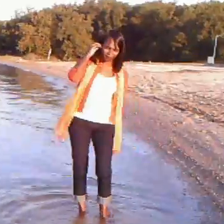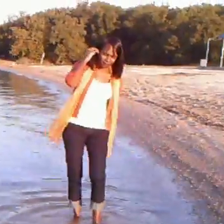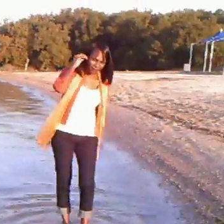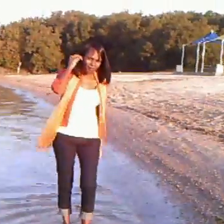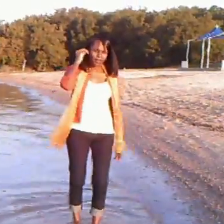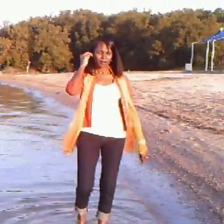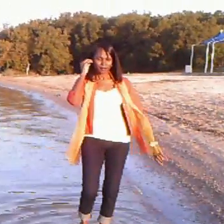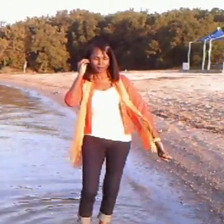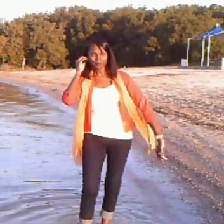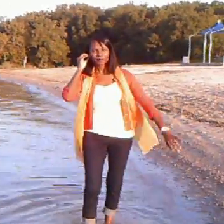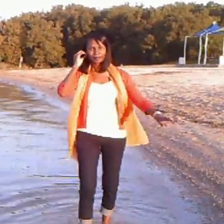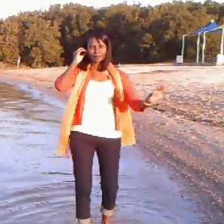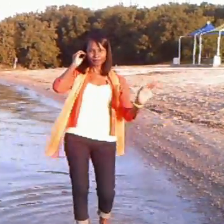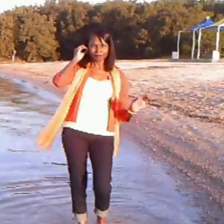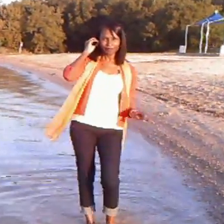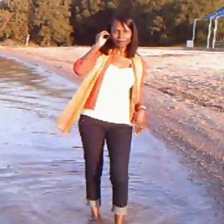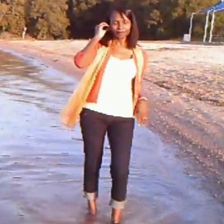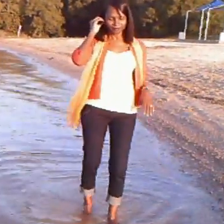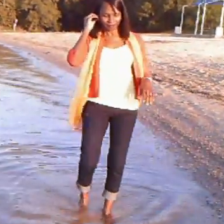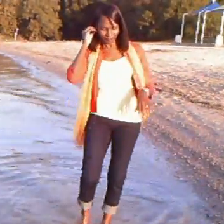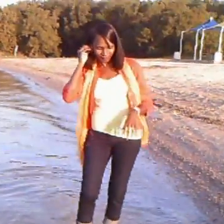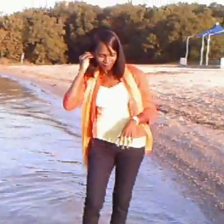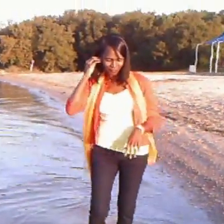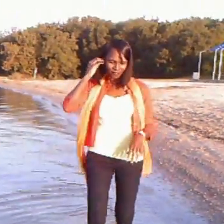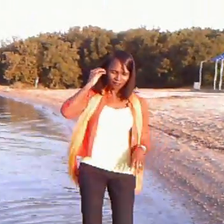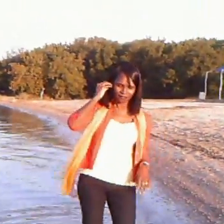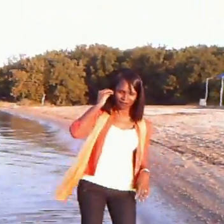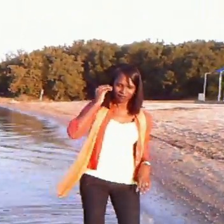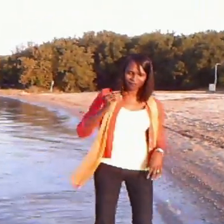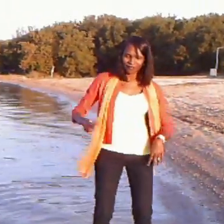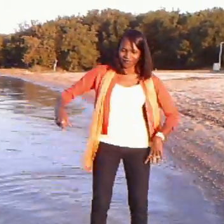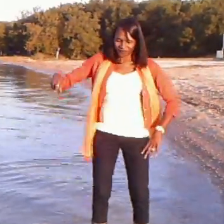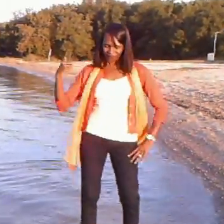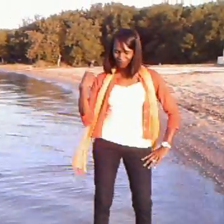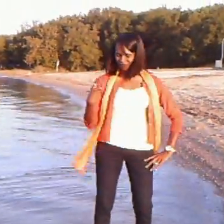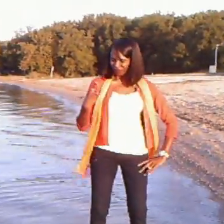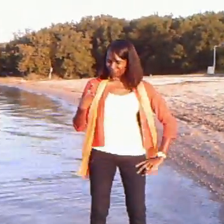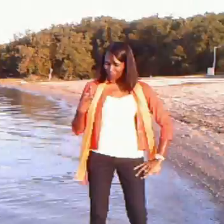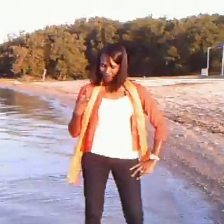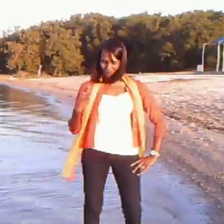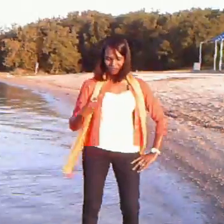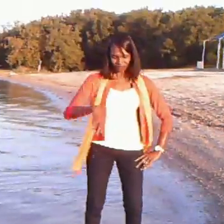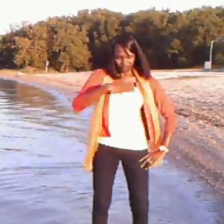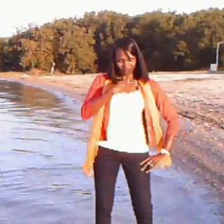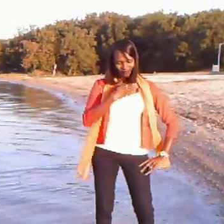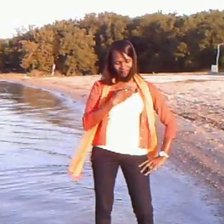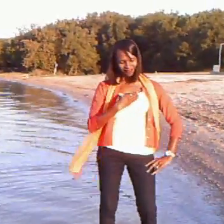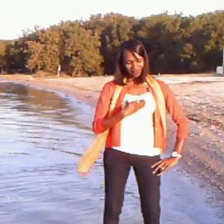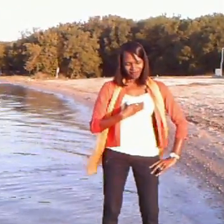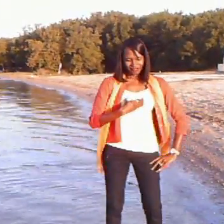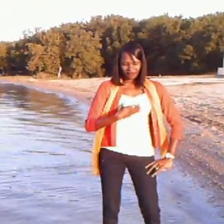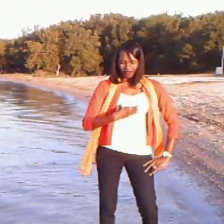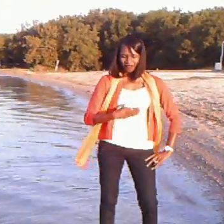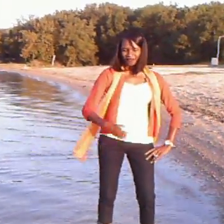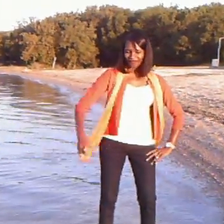If I have just one wish Only one deep mouth